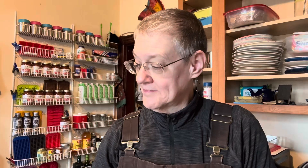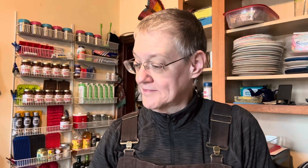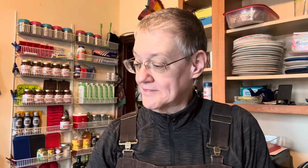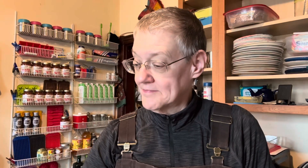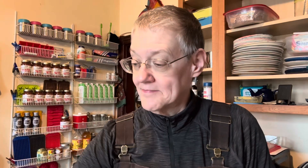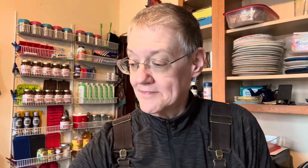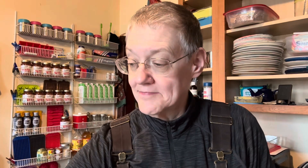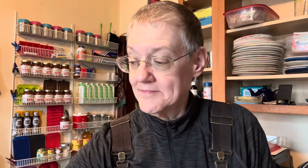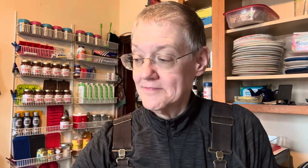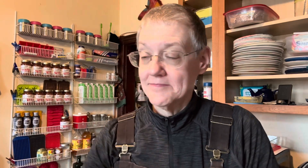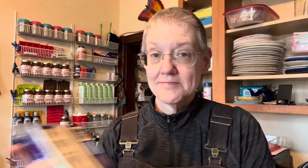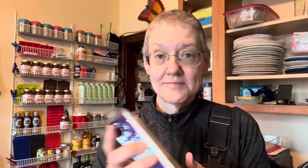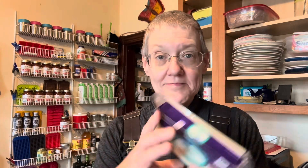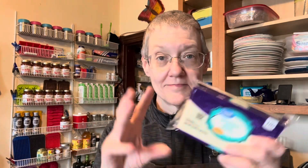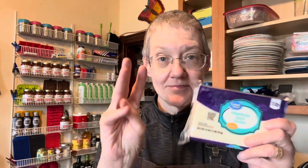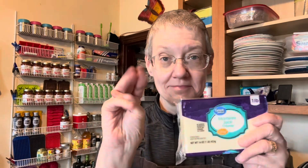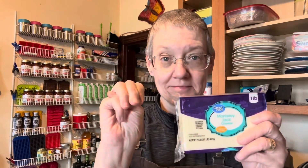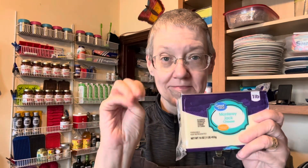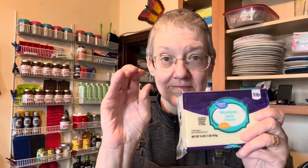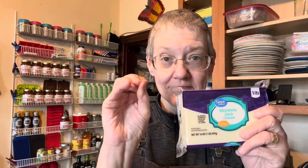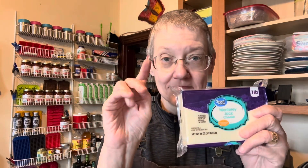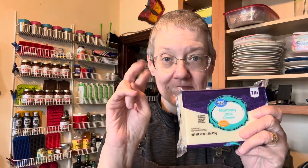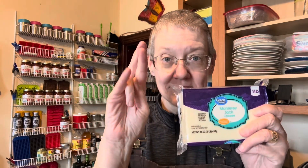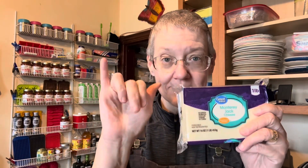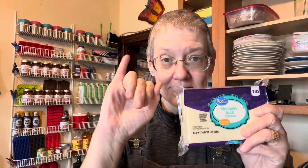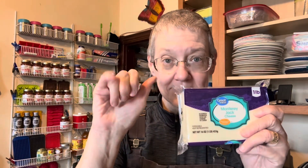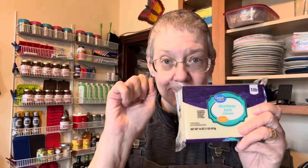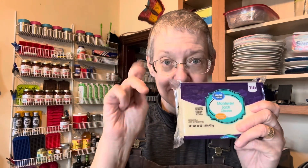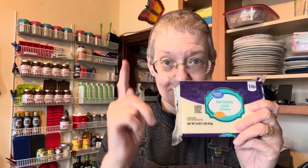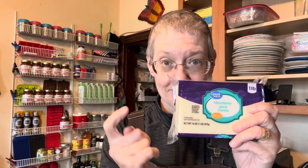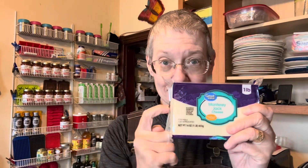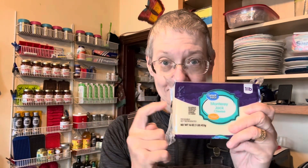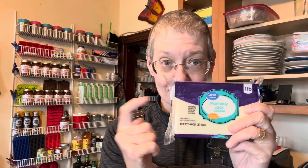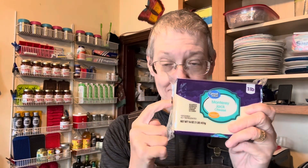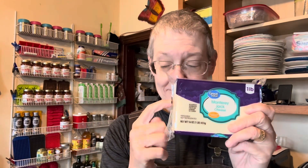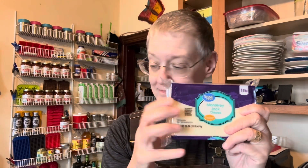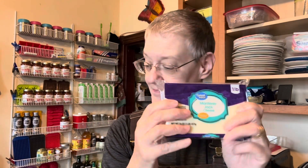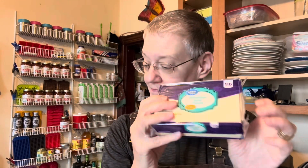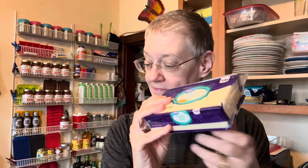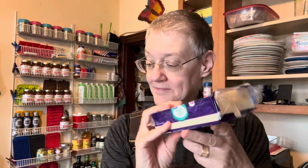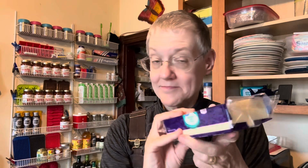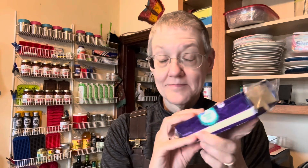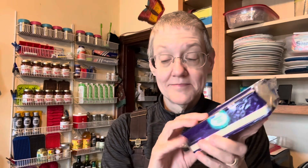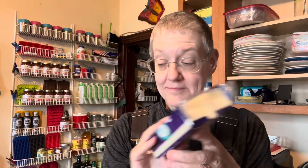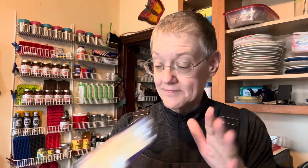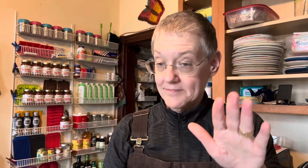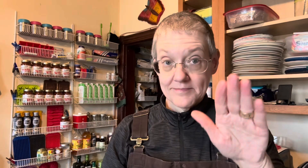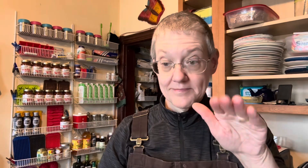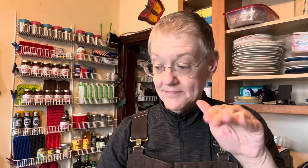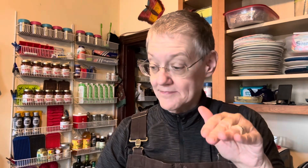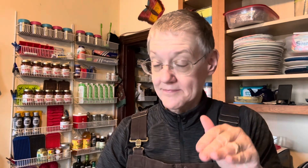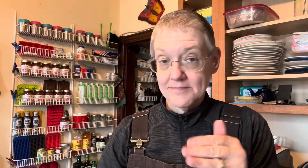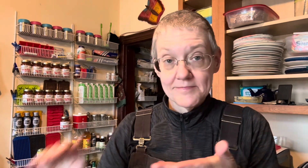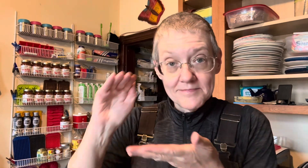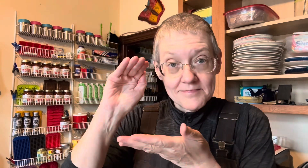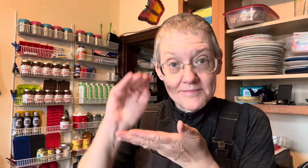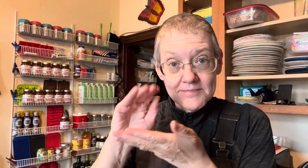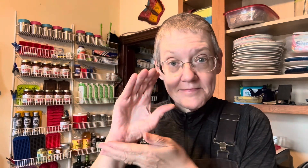I also bought some Monterey Jack cheese. Interestingly, Monterey Jack has less net carbs than